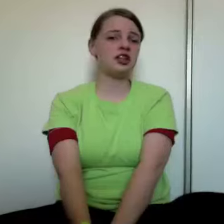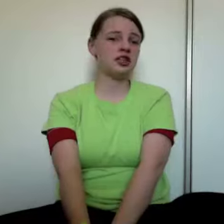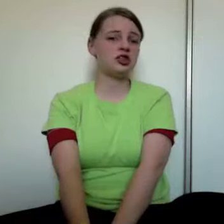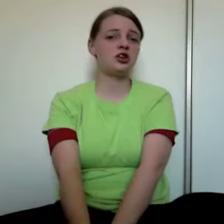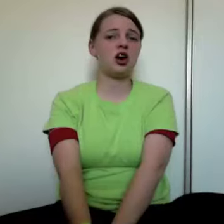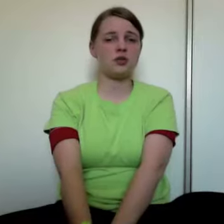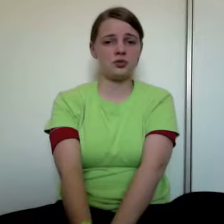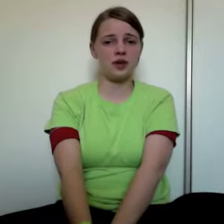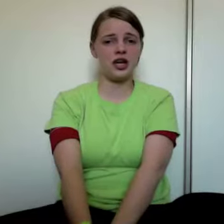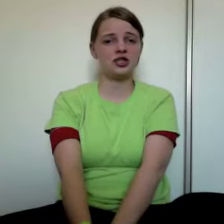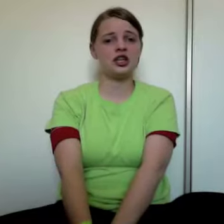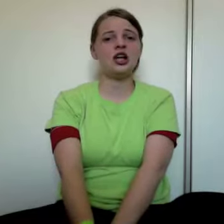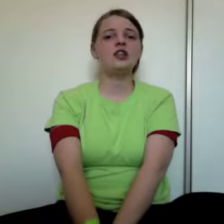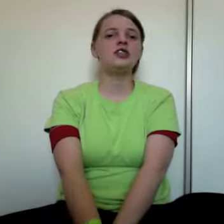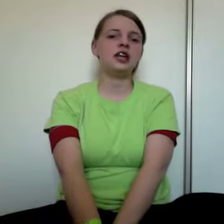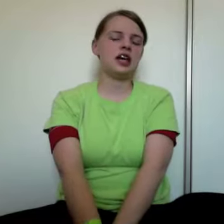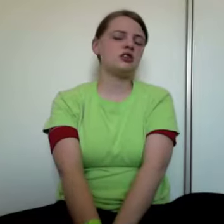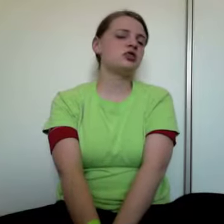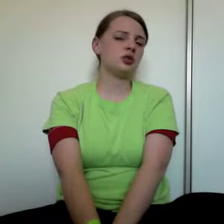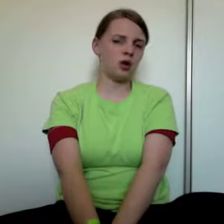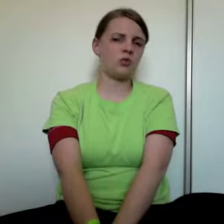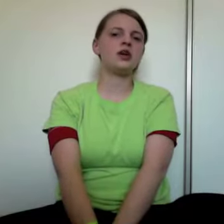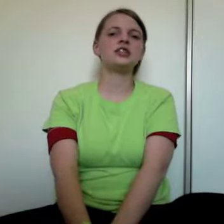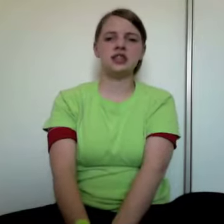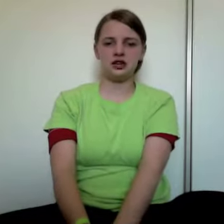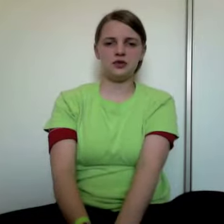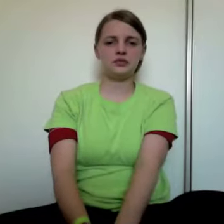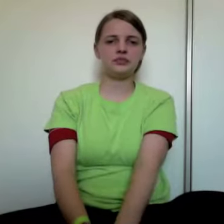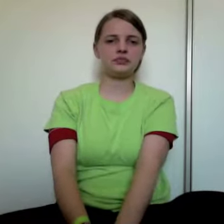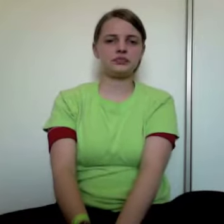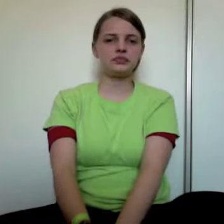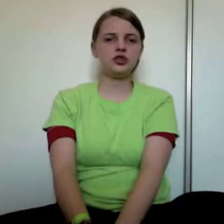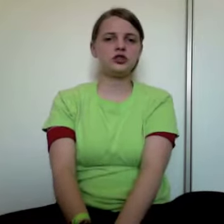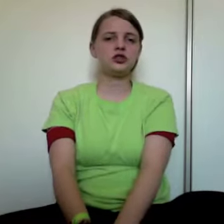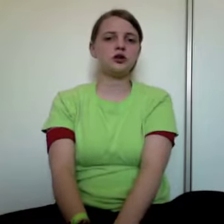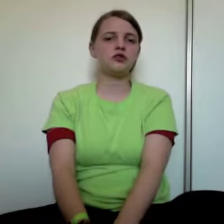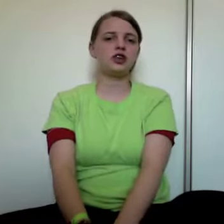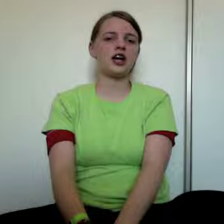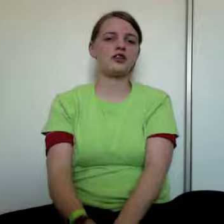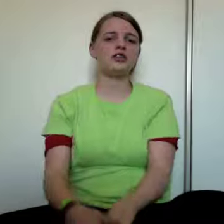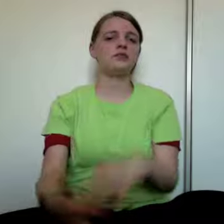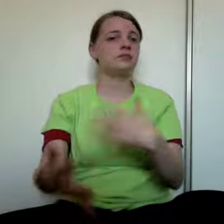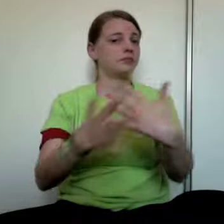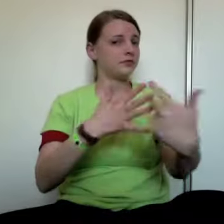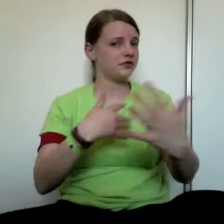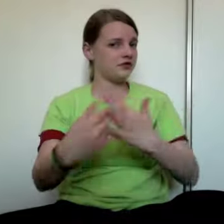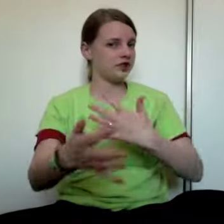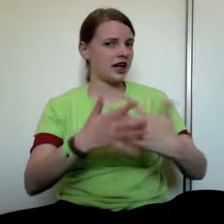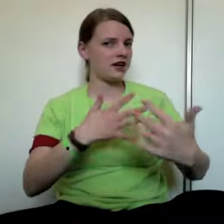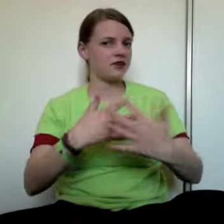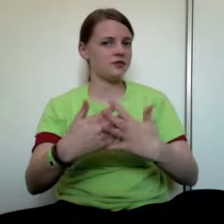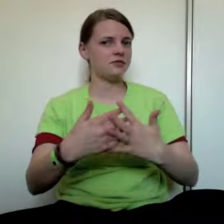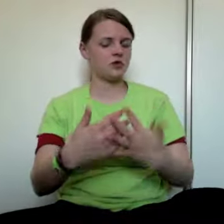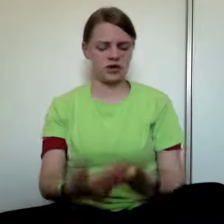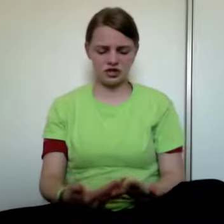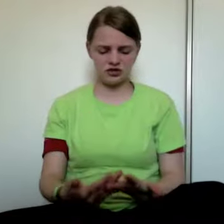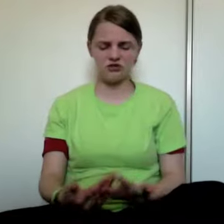leads to compromise. The end is always near. So flattery, flatter. Wait, that's not flatter.